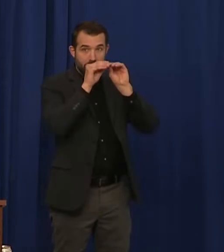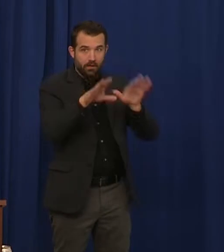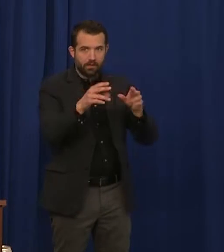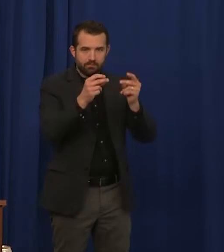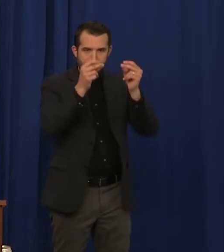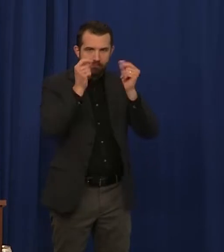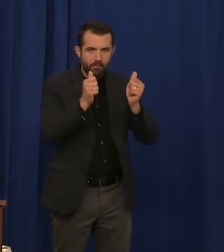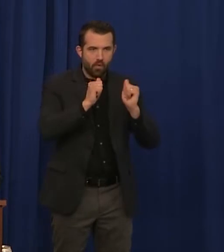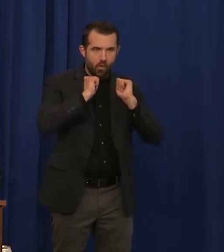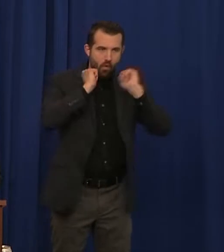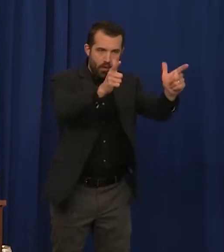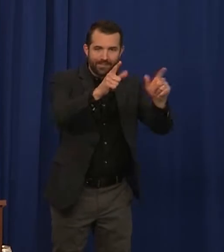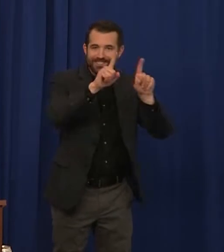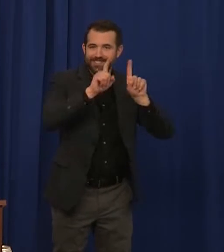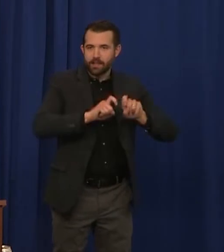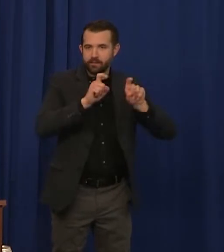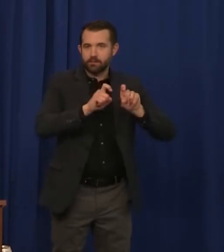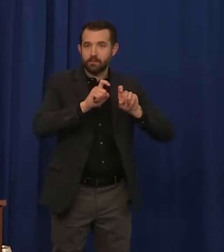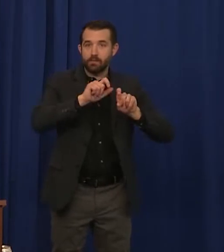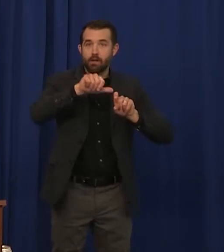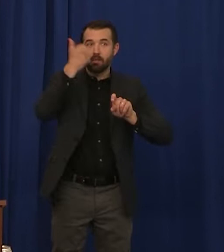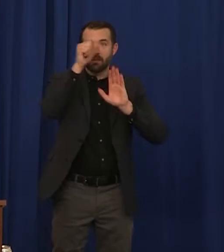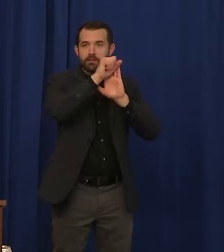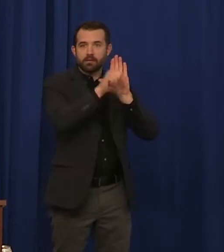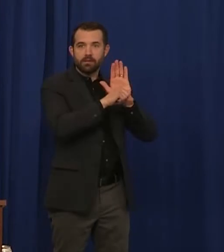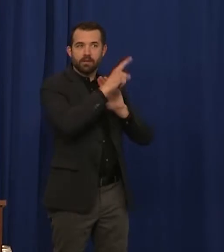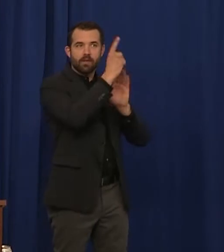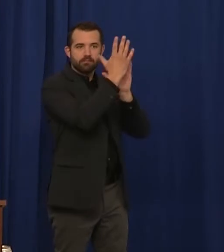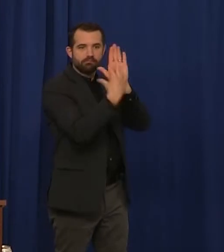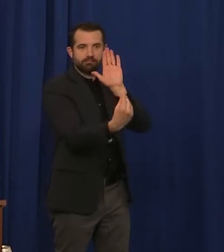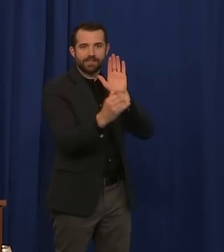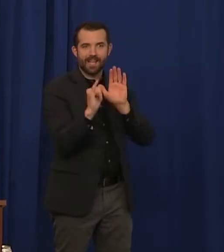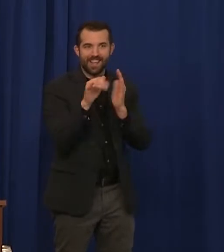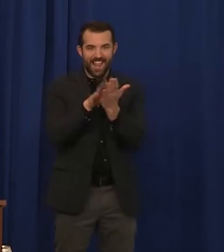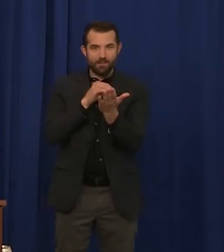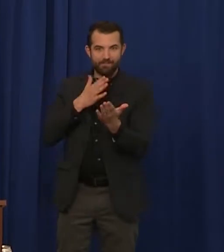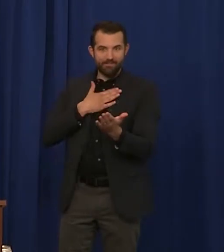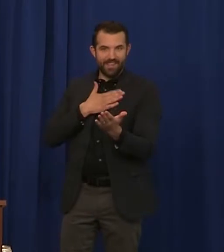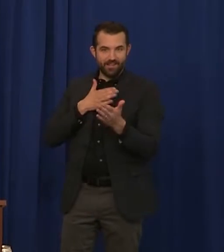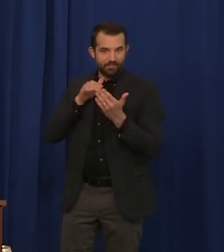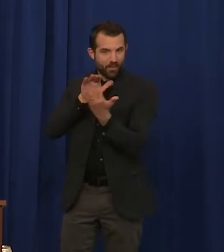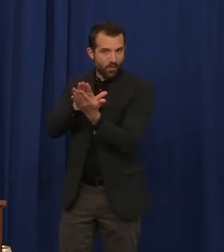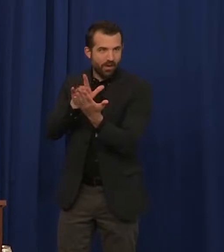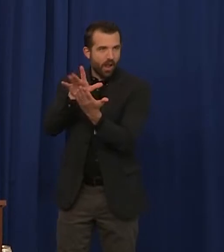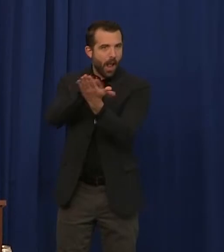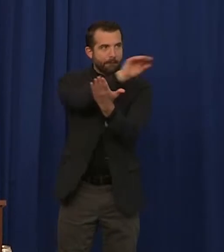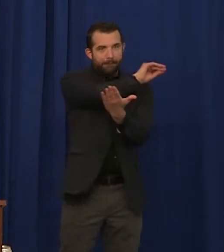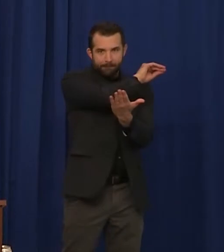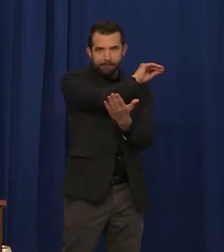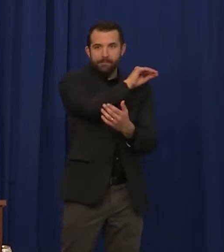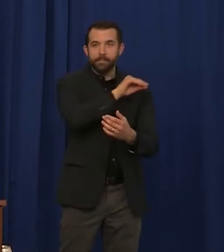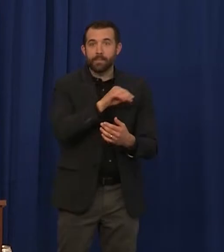something that other states are now doing. As a result of that, patients who might have otherwise passed away